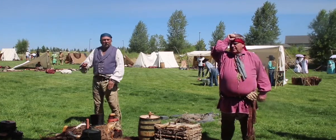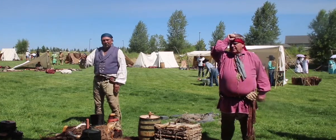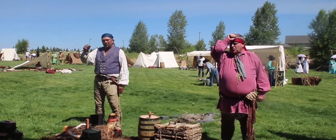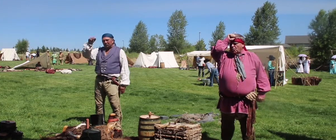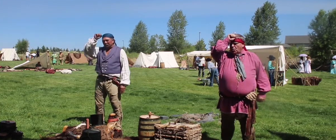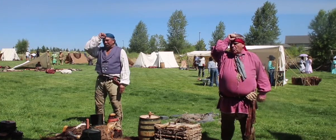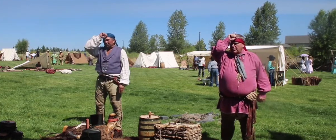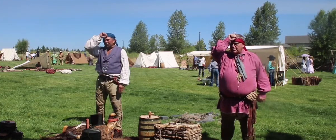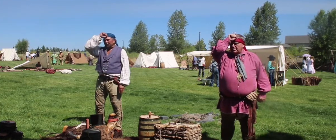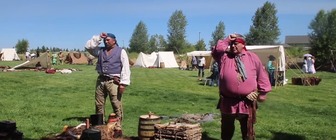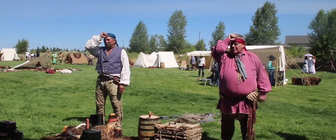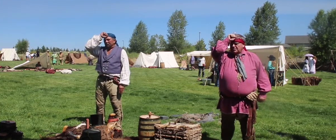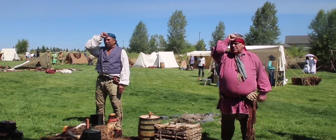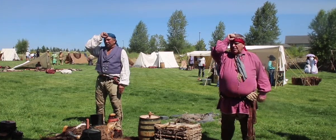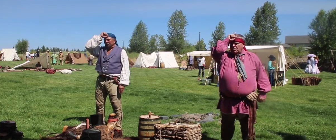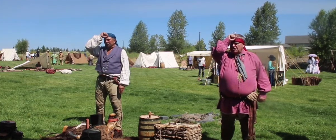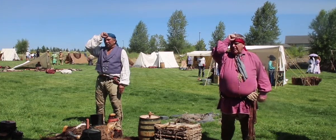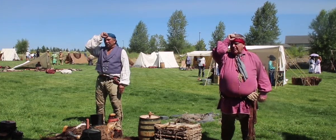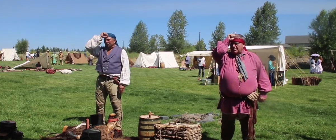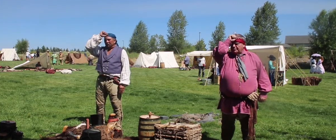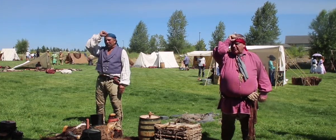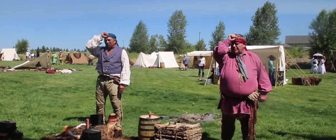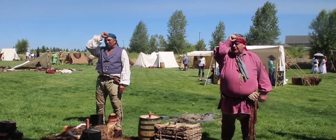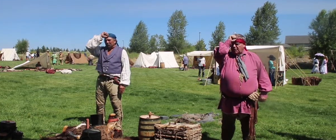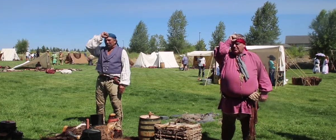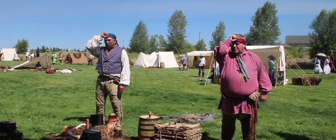the crow, because the men always had a bun in front. Yep.